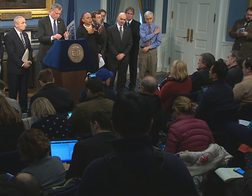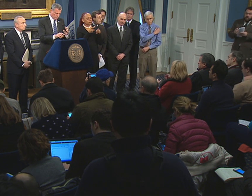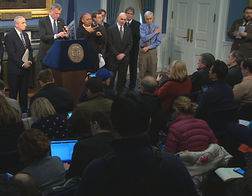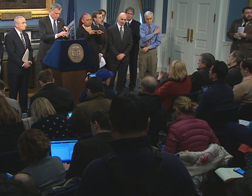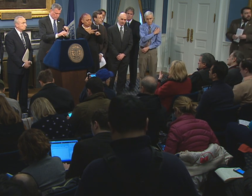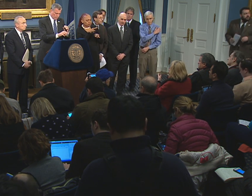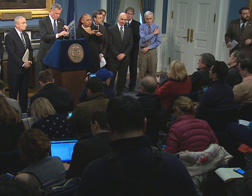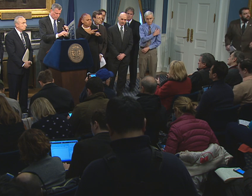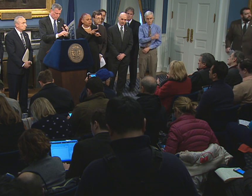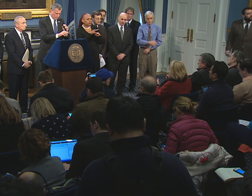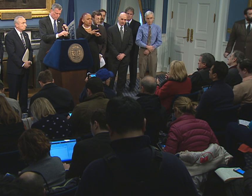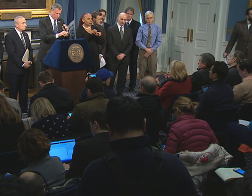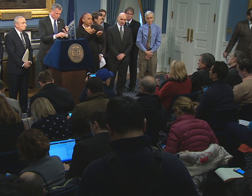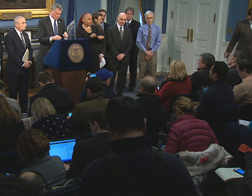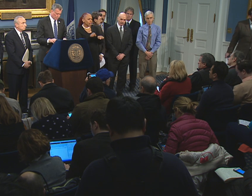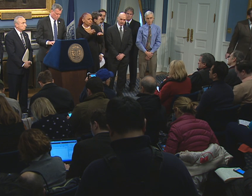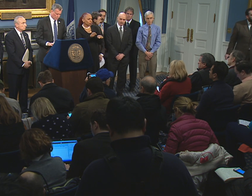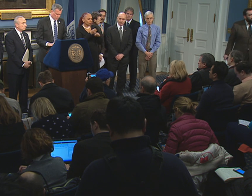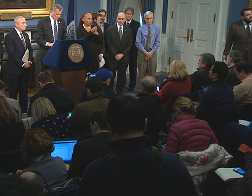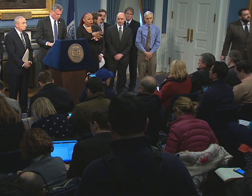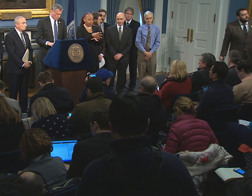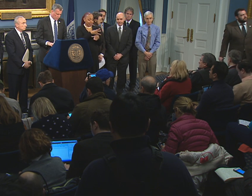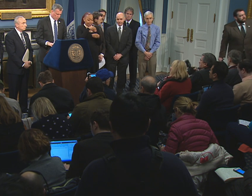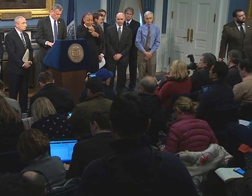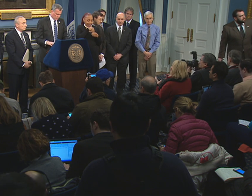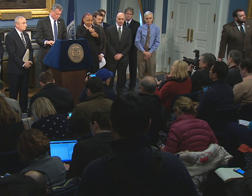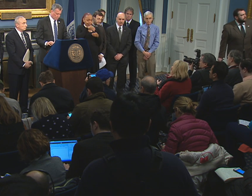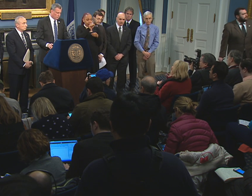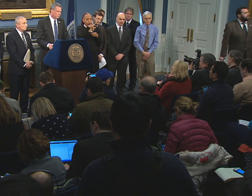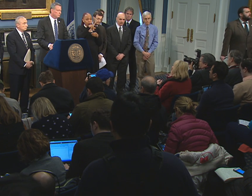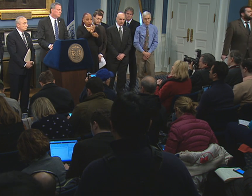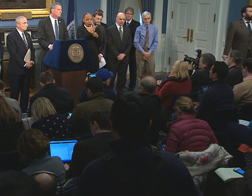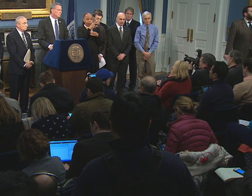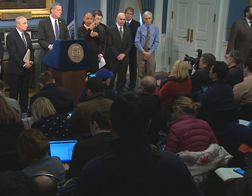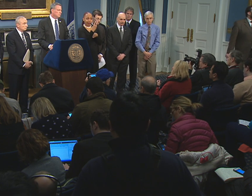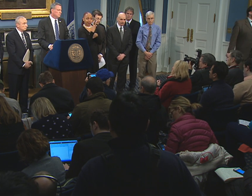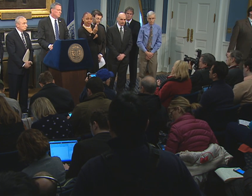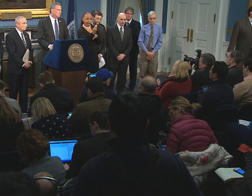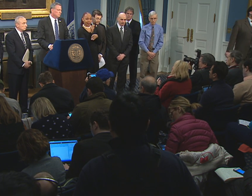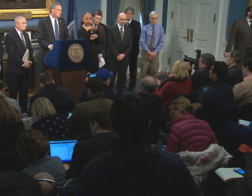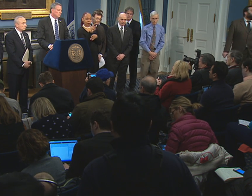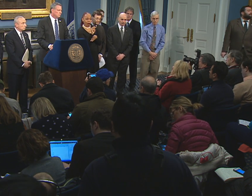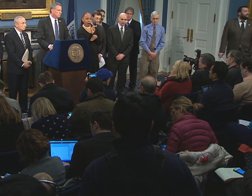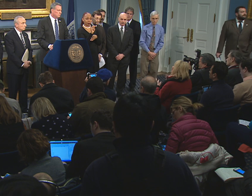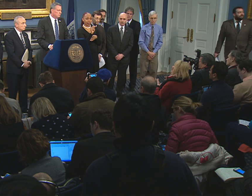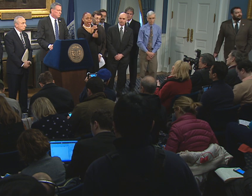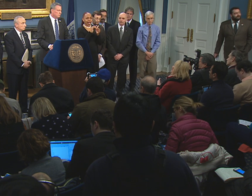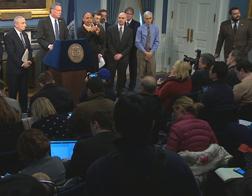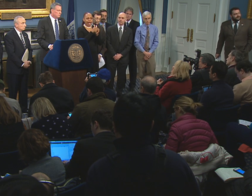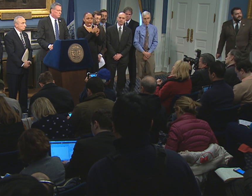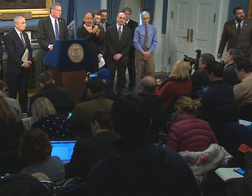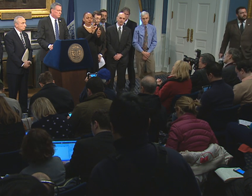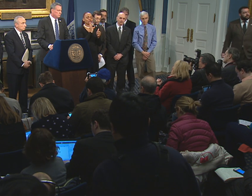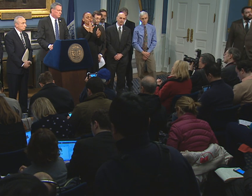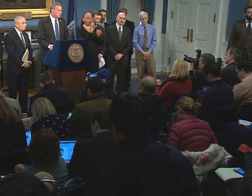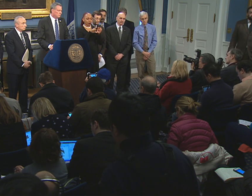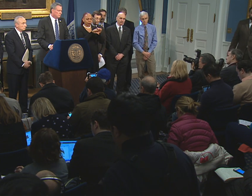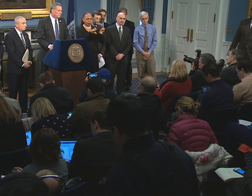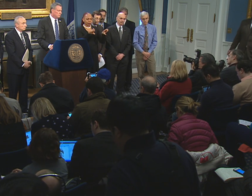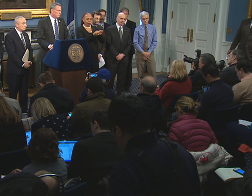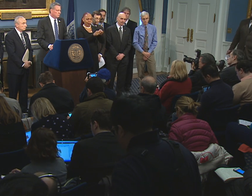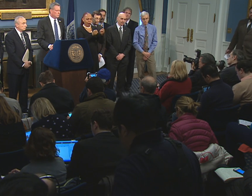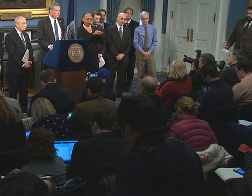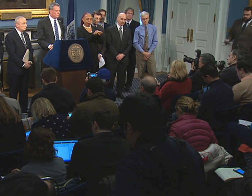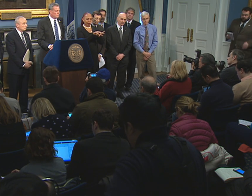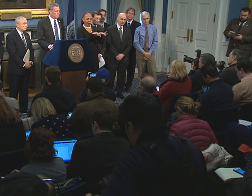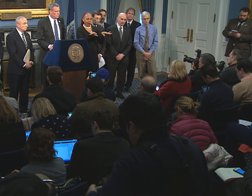explosion. Something in the apartment, outside the apartment, and what role the water main break might have caused. Some people have